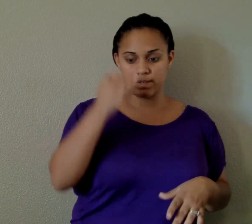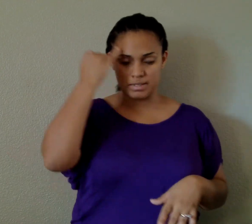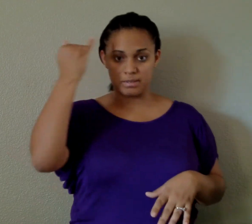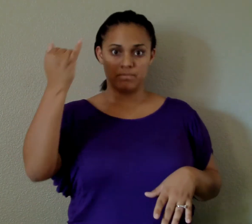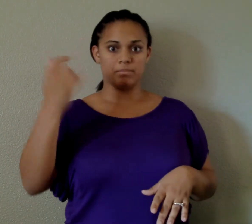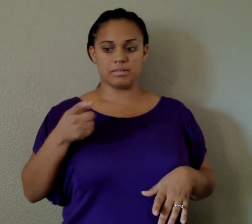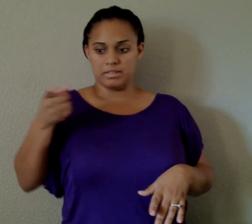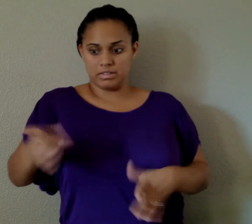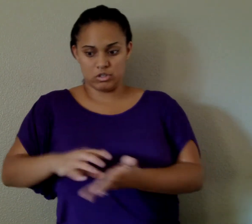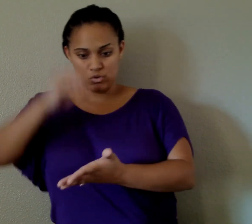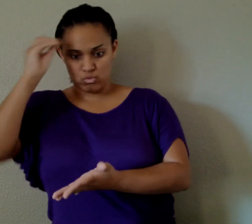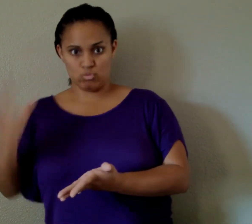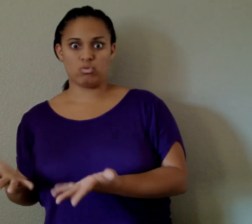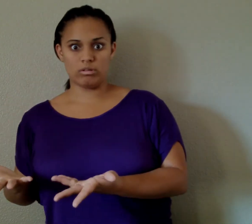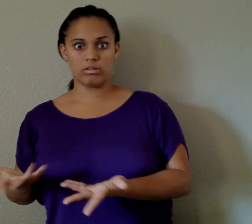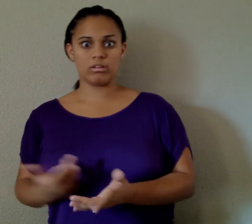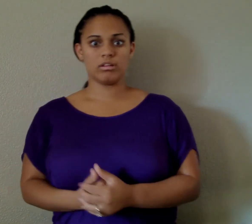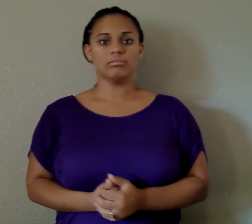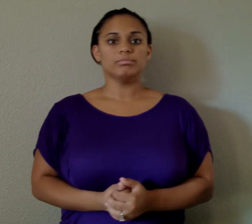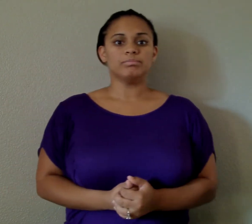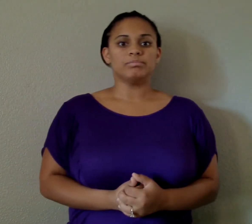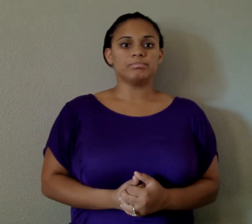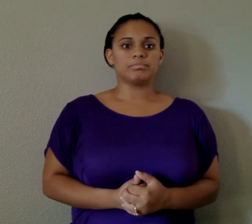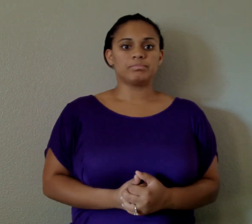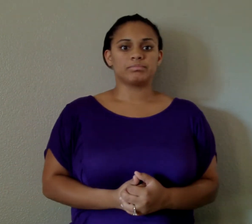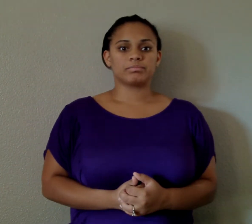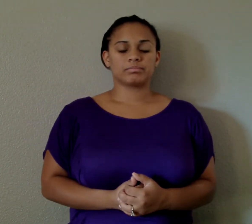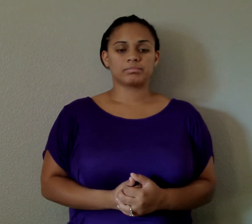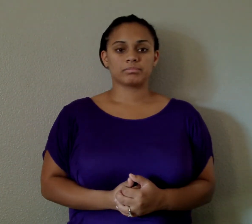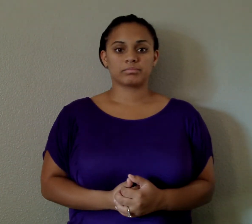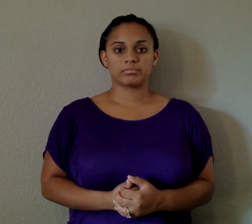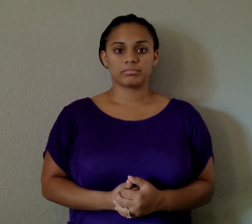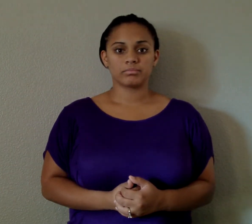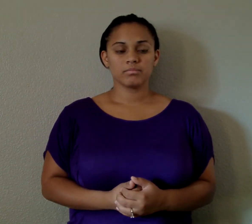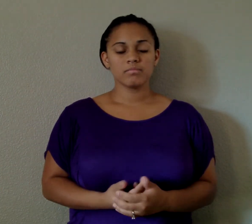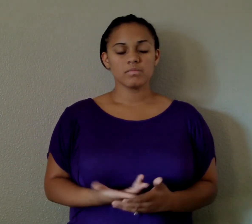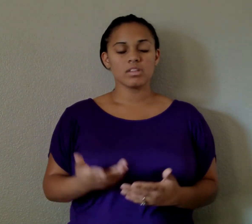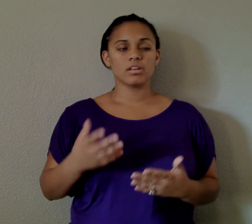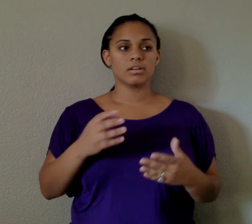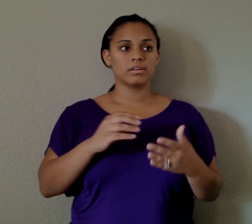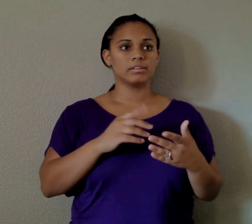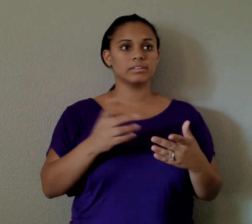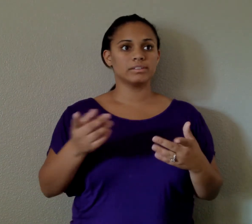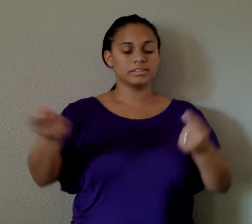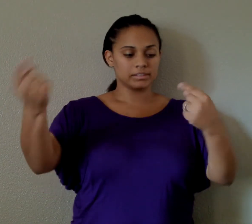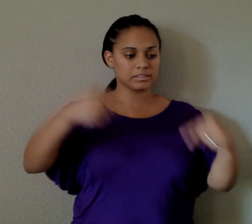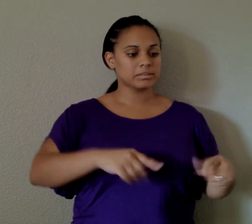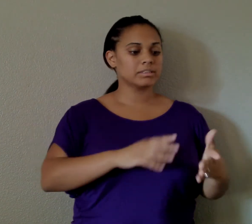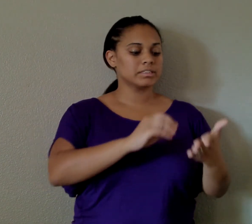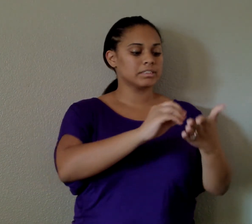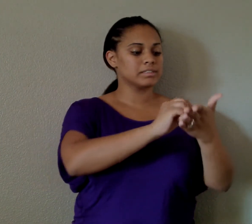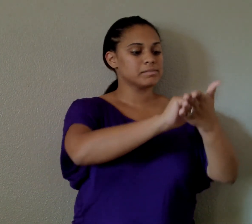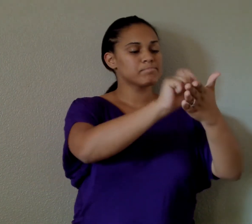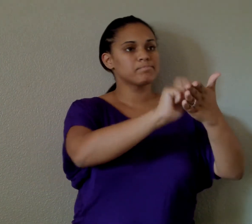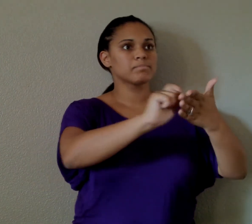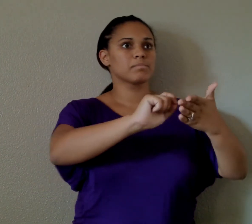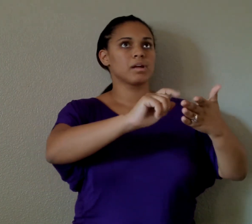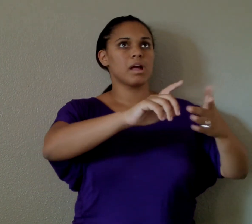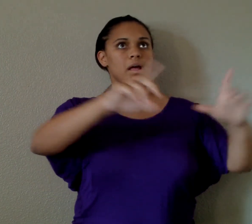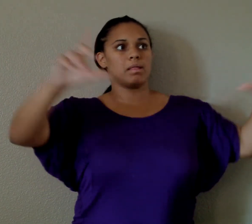So students come in, they write the name of the article, main idea, whatnot, on the board, and then everyone browses around